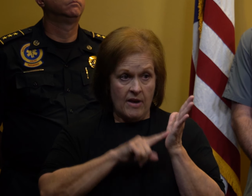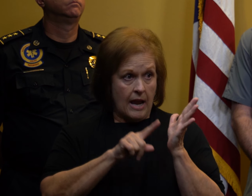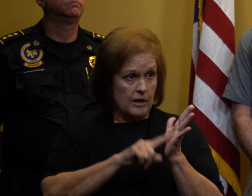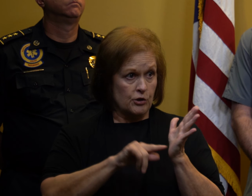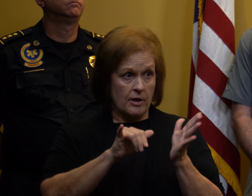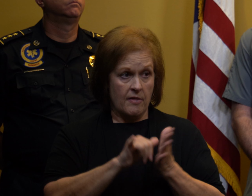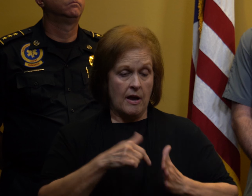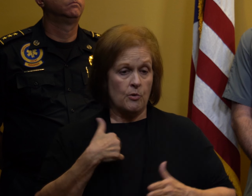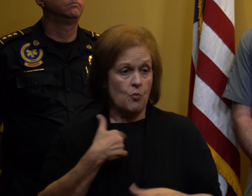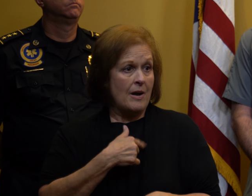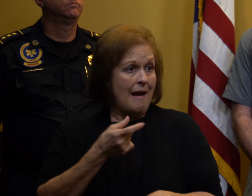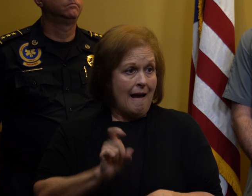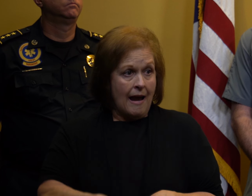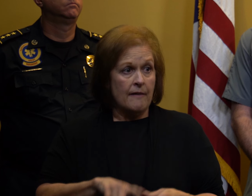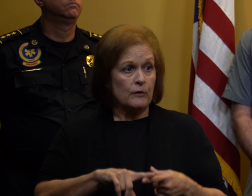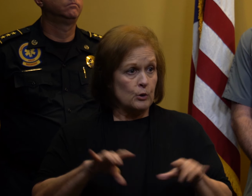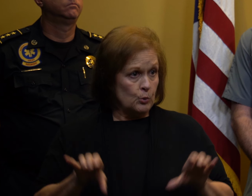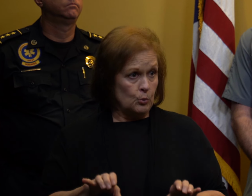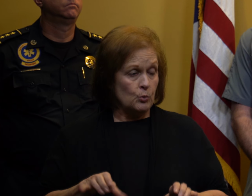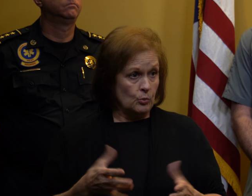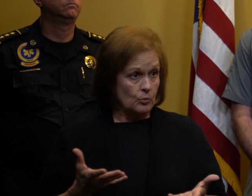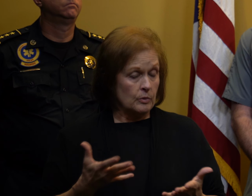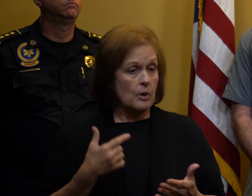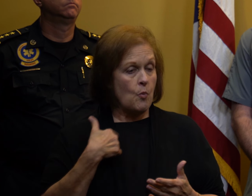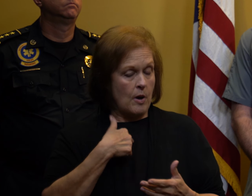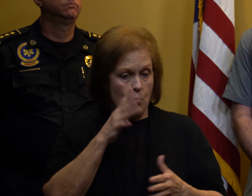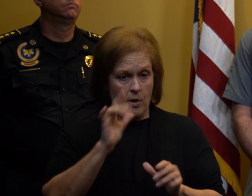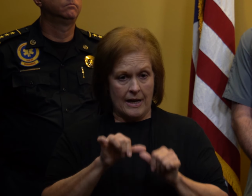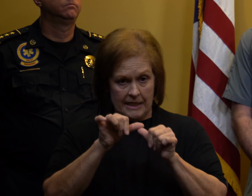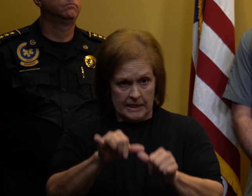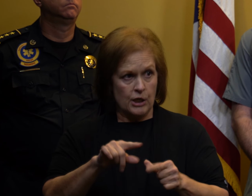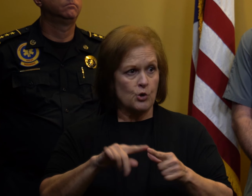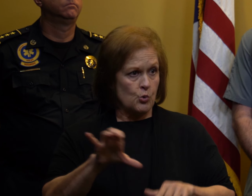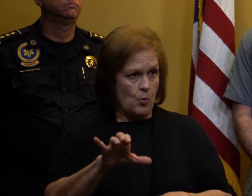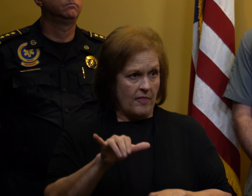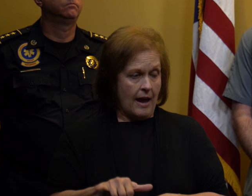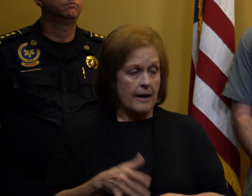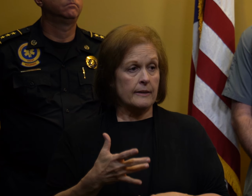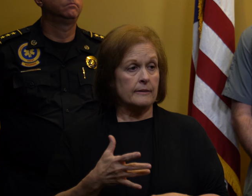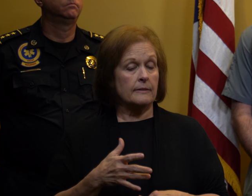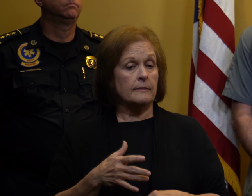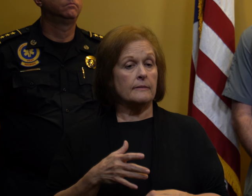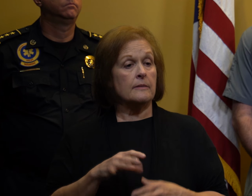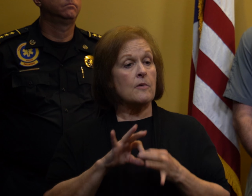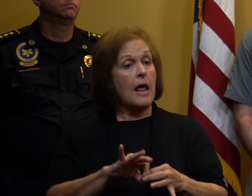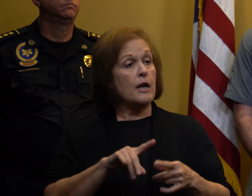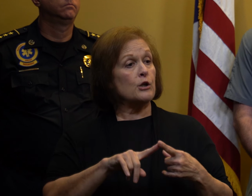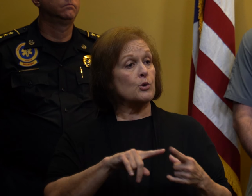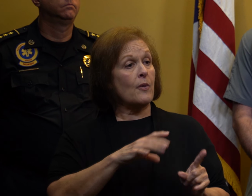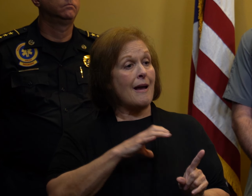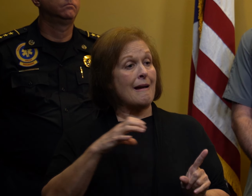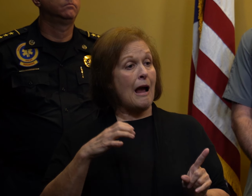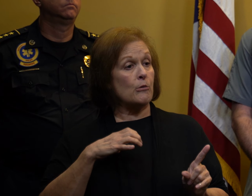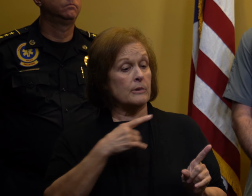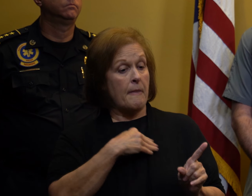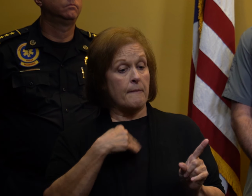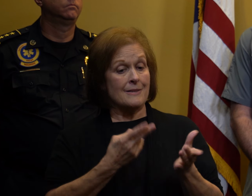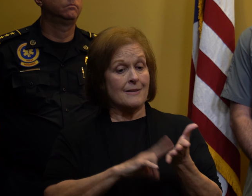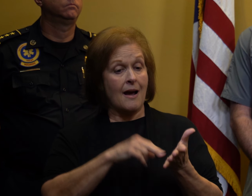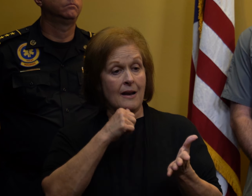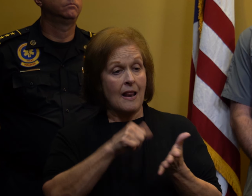we have to deal with, right? We'll continue to do just that. Relative to the council members signing a letter